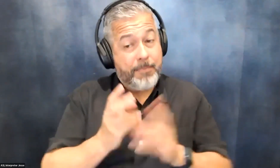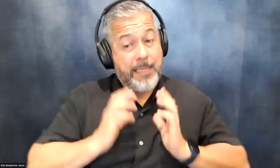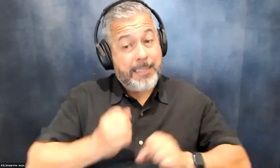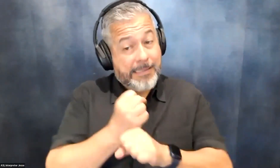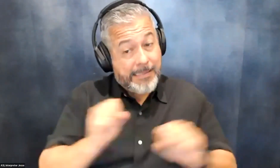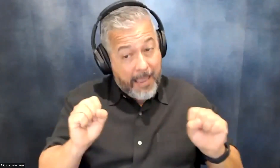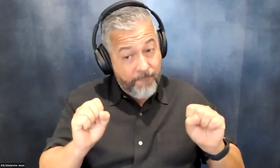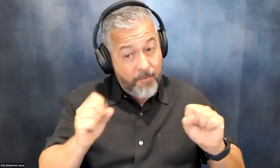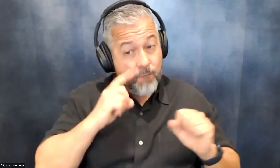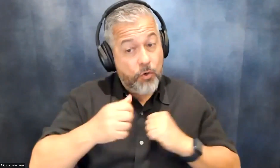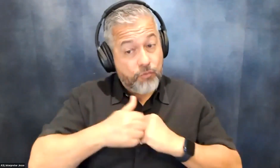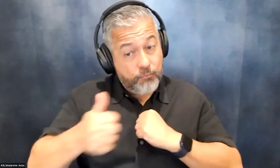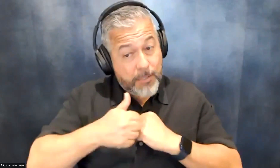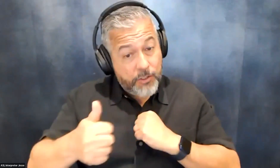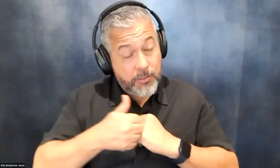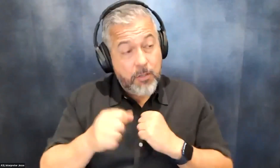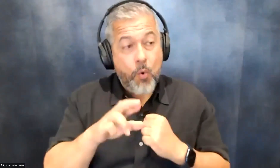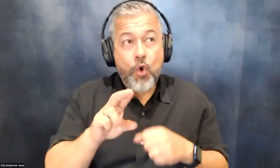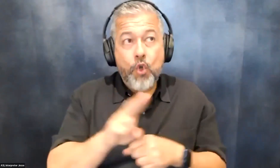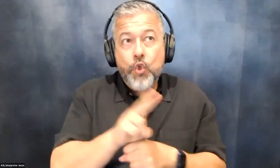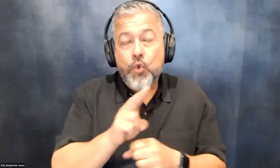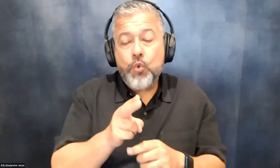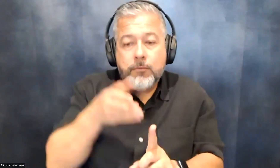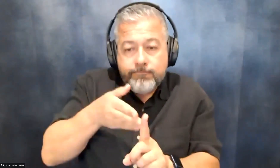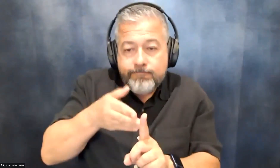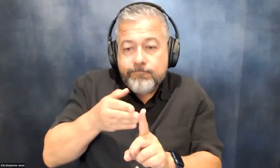their transportation or use some of the same drivers.